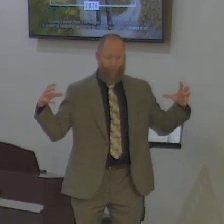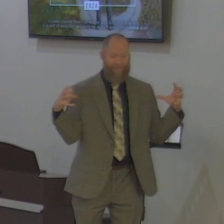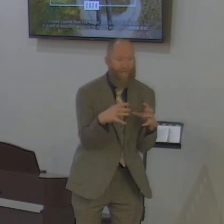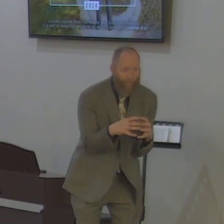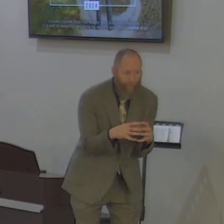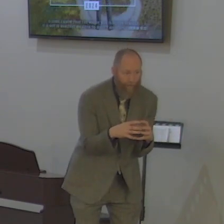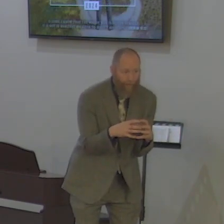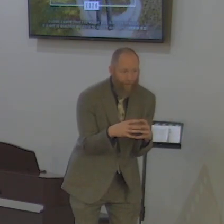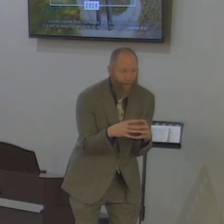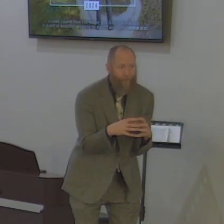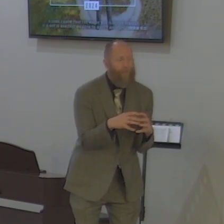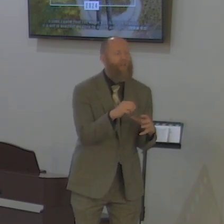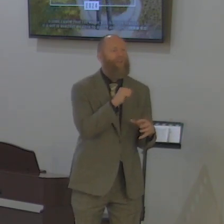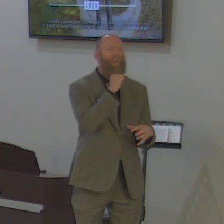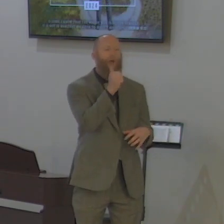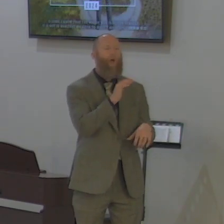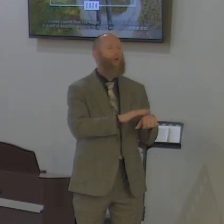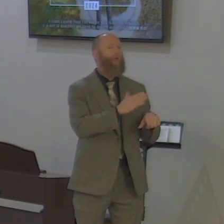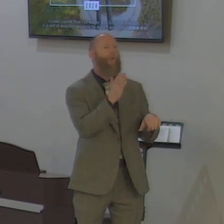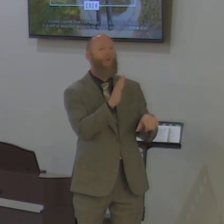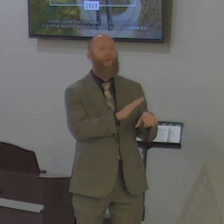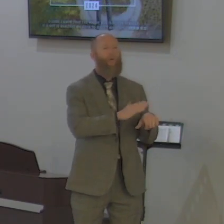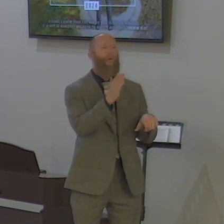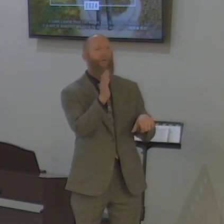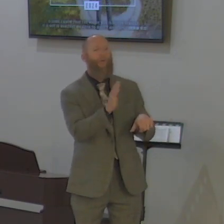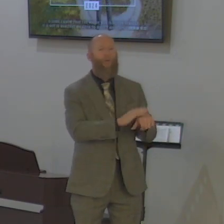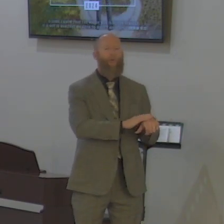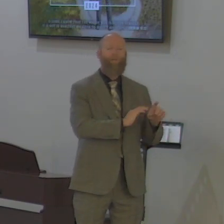that? I mean, if we just took the analogy of